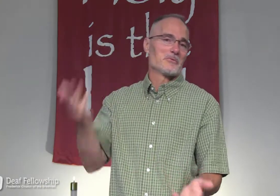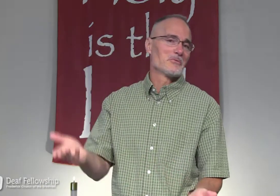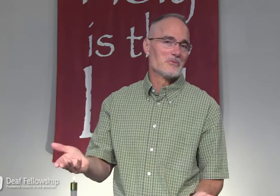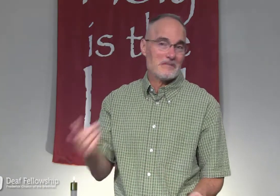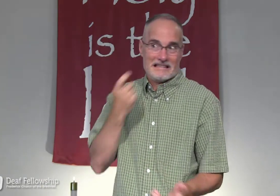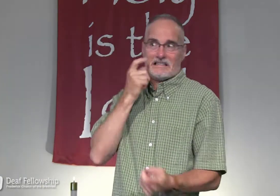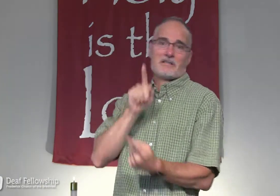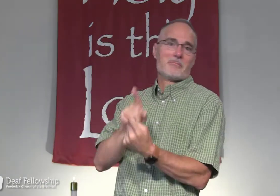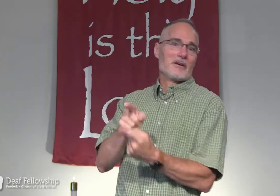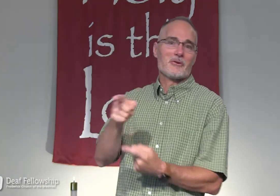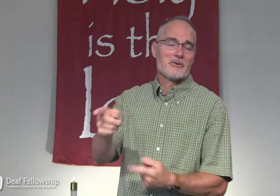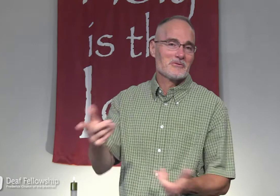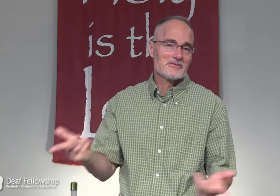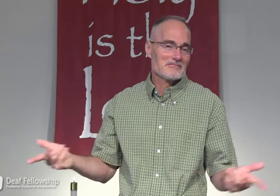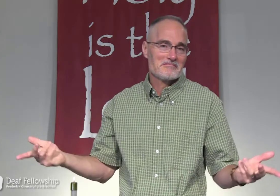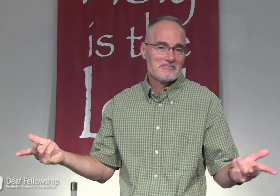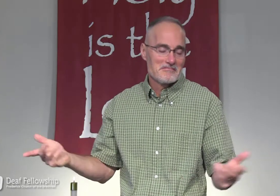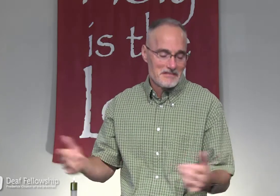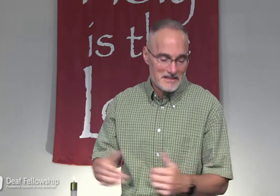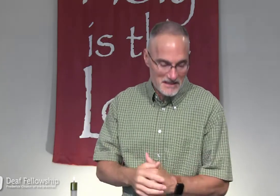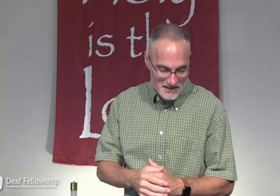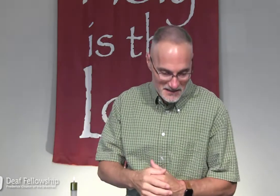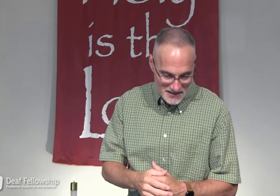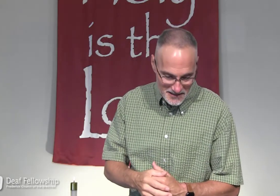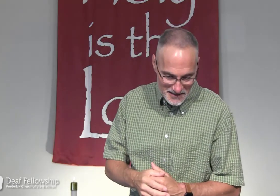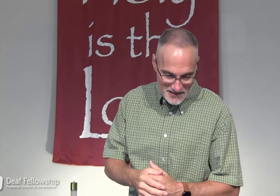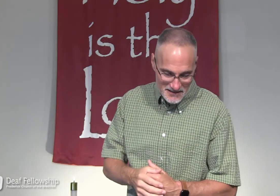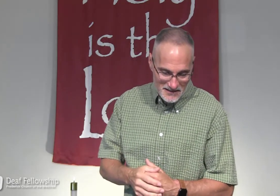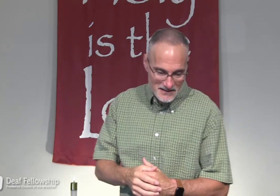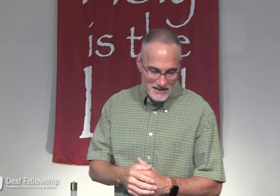Now, I don't know if I convinced the mom, you know, I had just met her, but